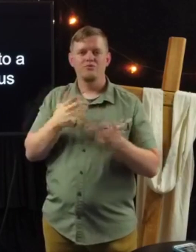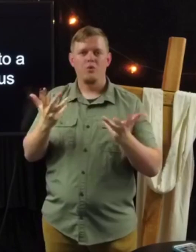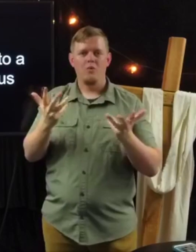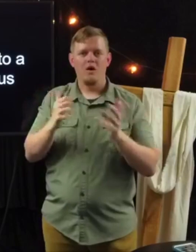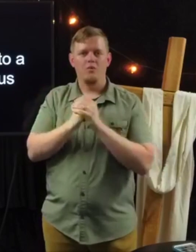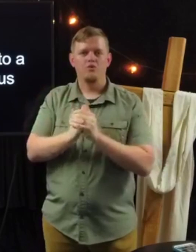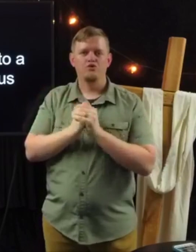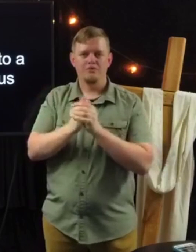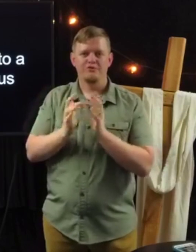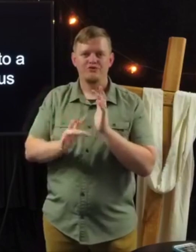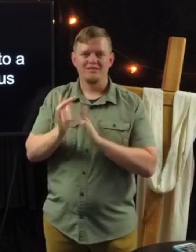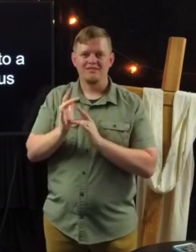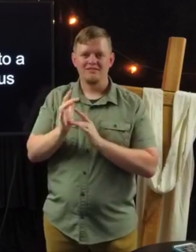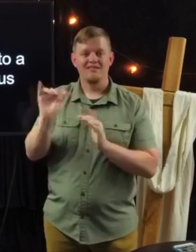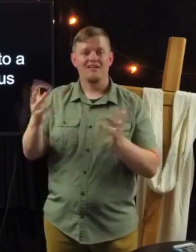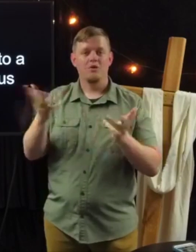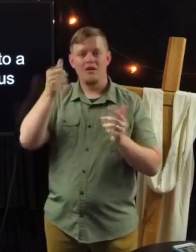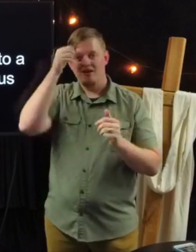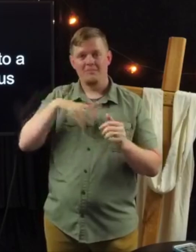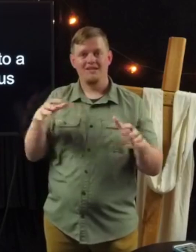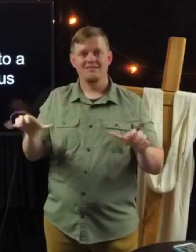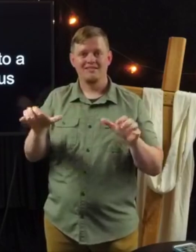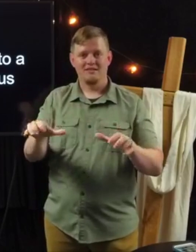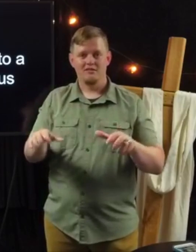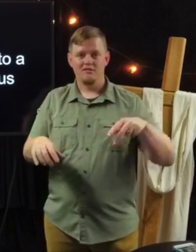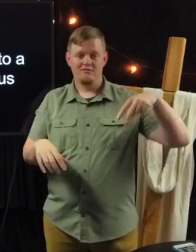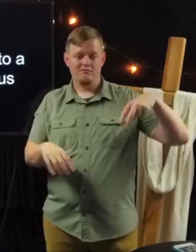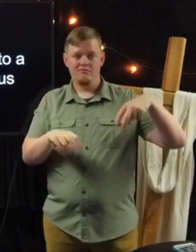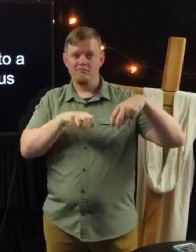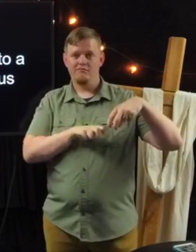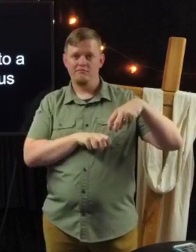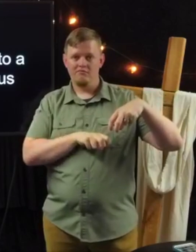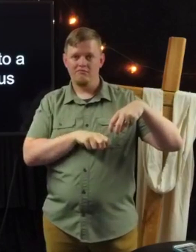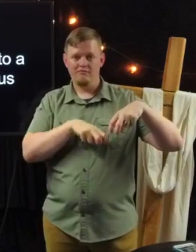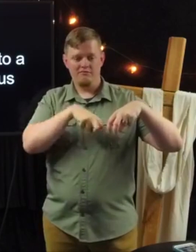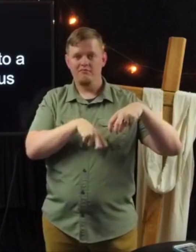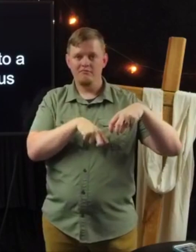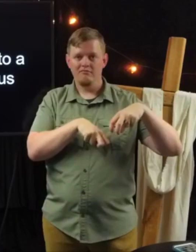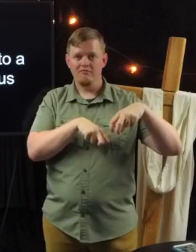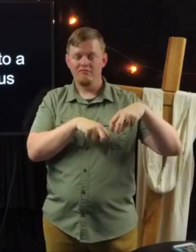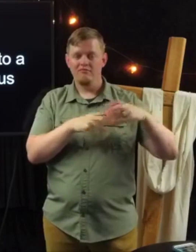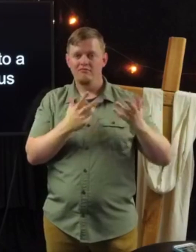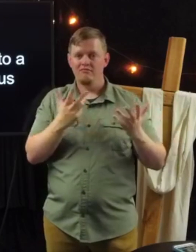That will lead us to worship, to worshiping Jesus. And that's what the man did. As he sat there at Jesus' feet,